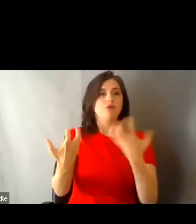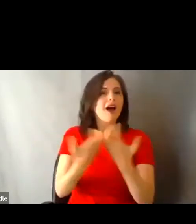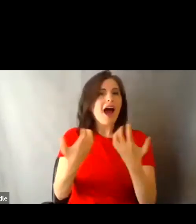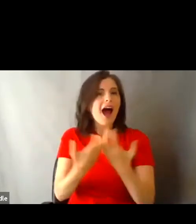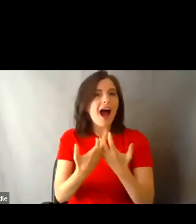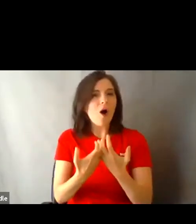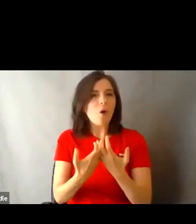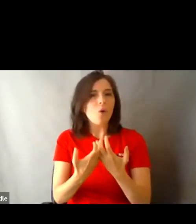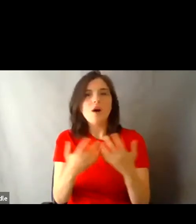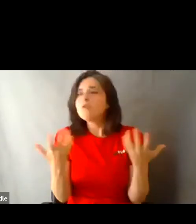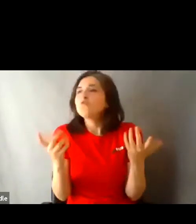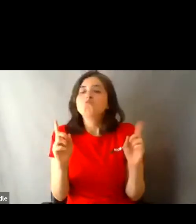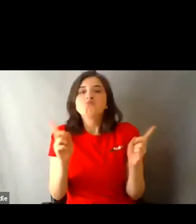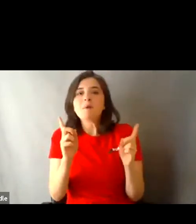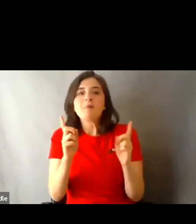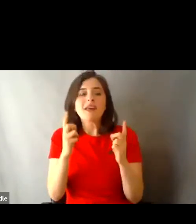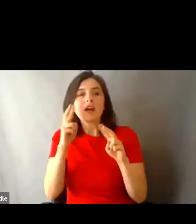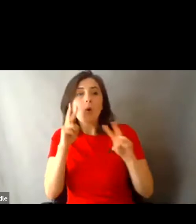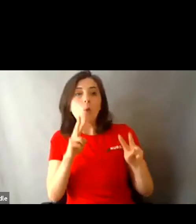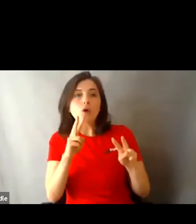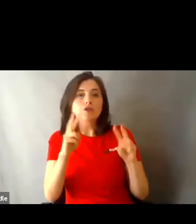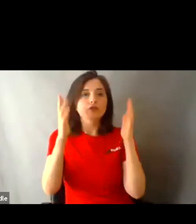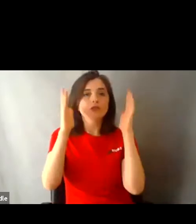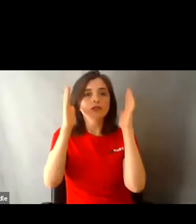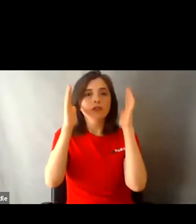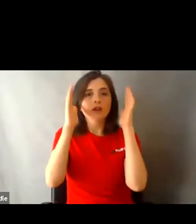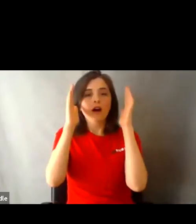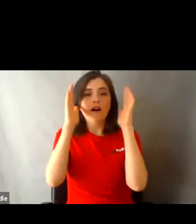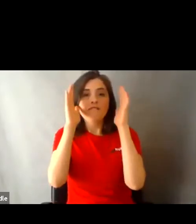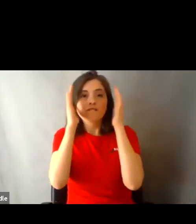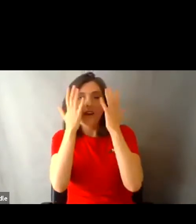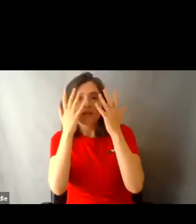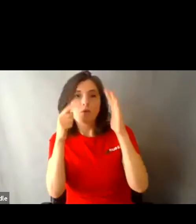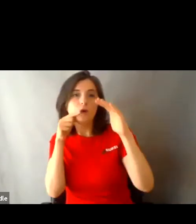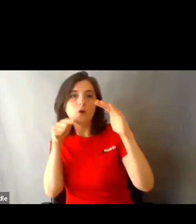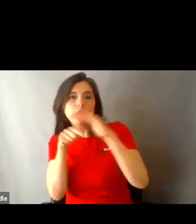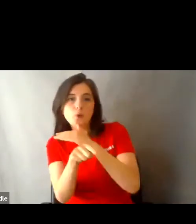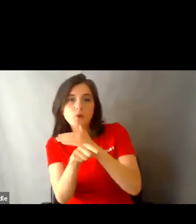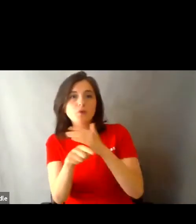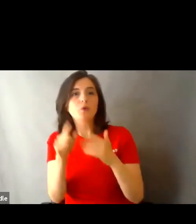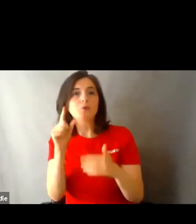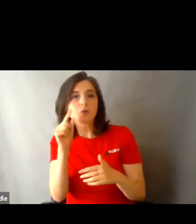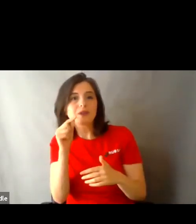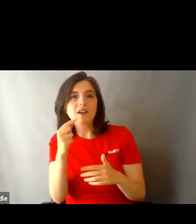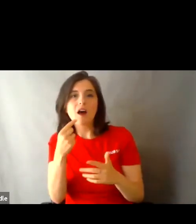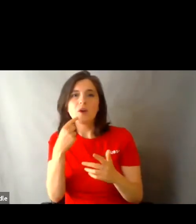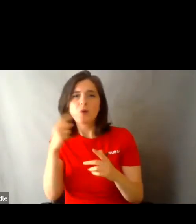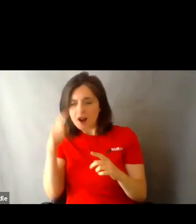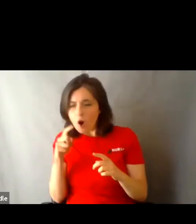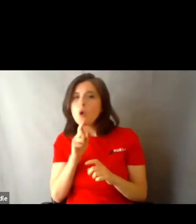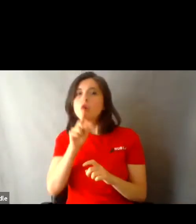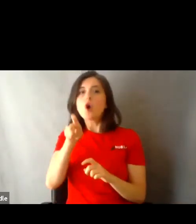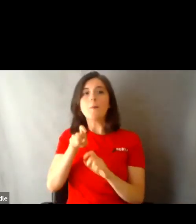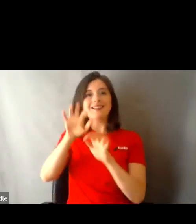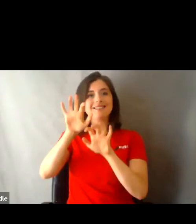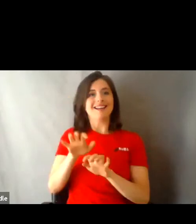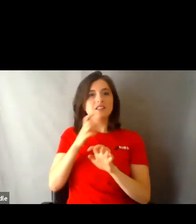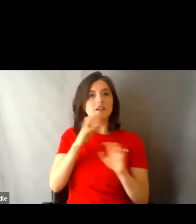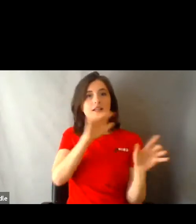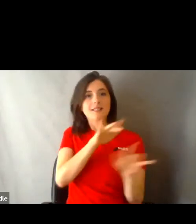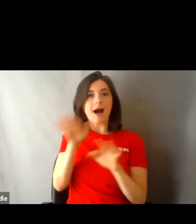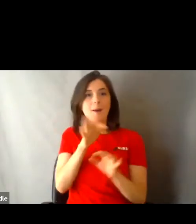section wherever you're watching the meeting, whether that's on YouTube or on Facebook. And we'll pick up on those questions